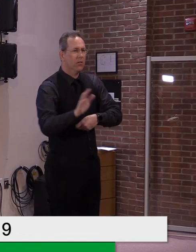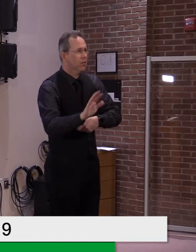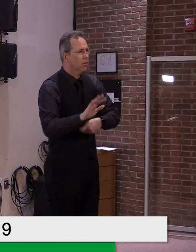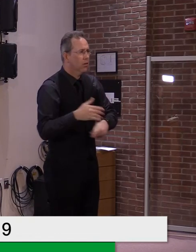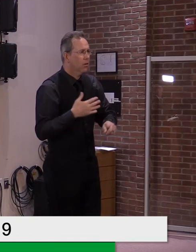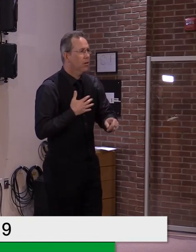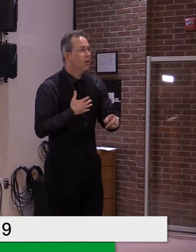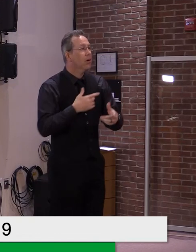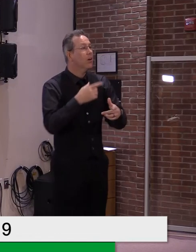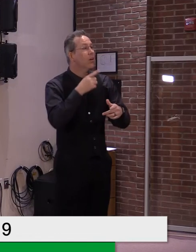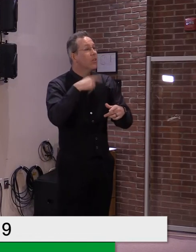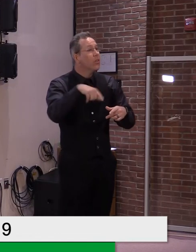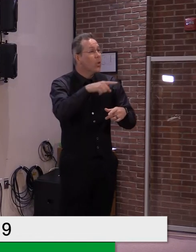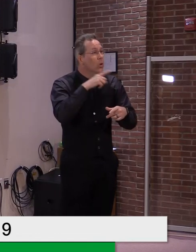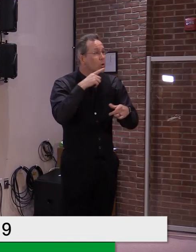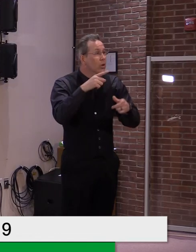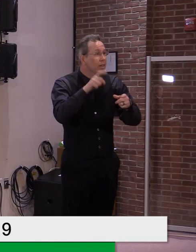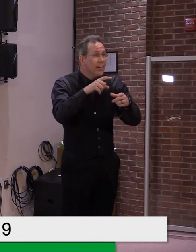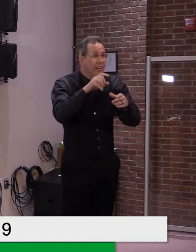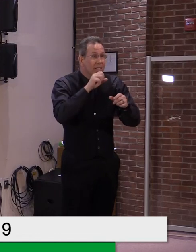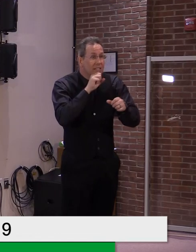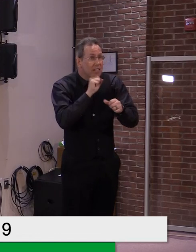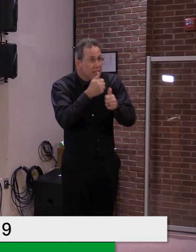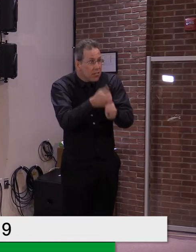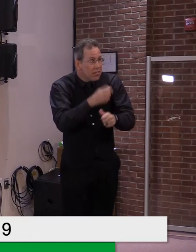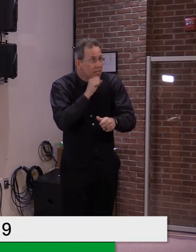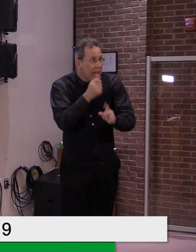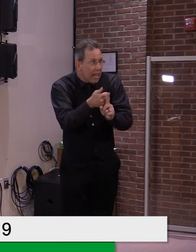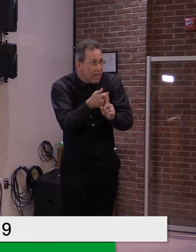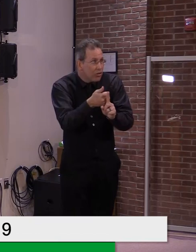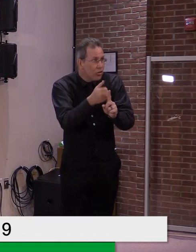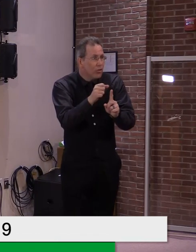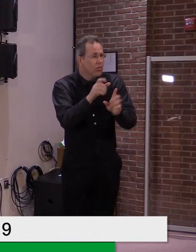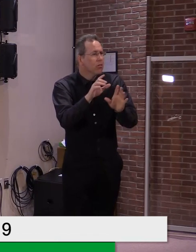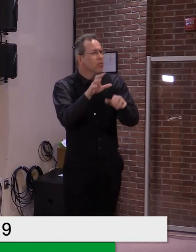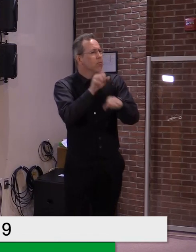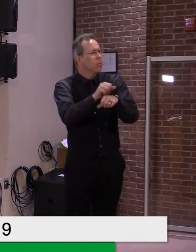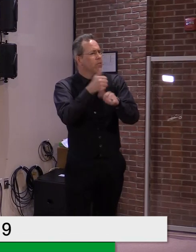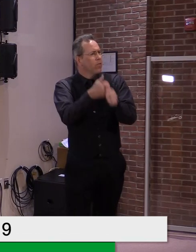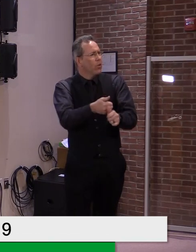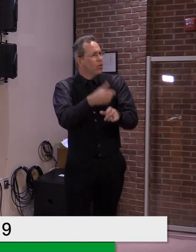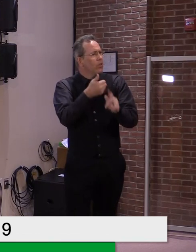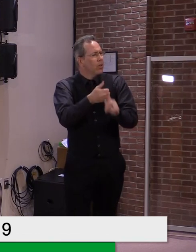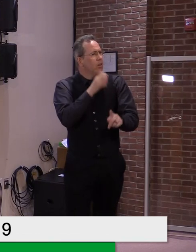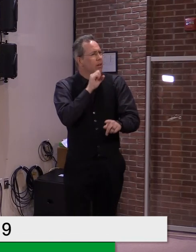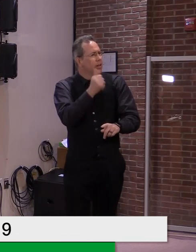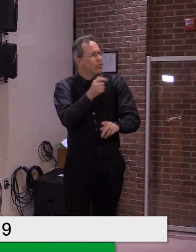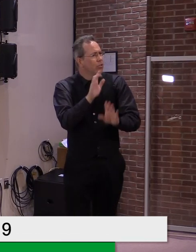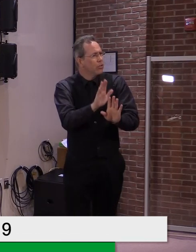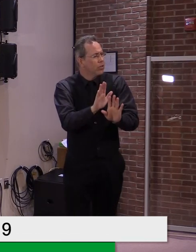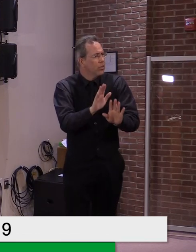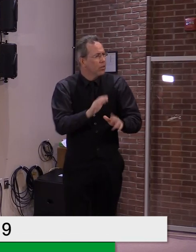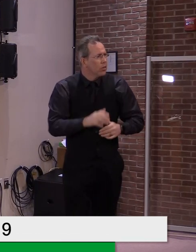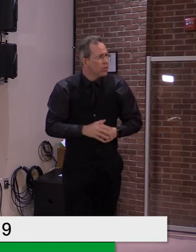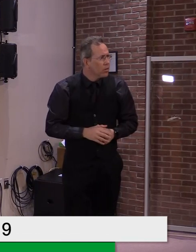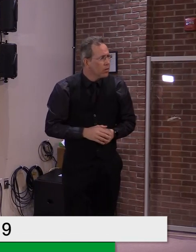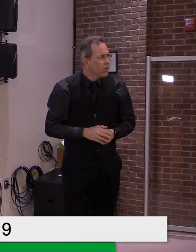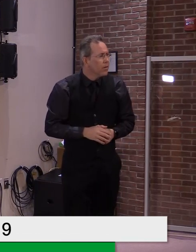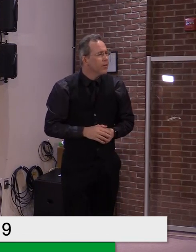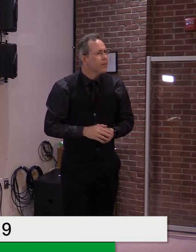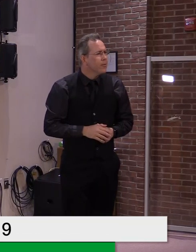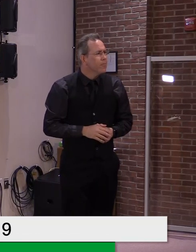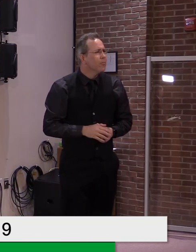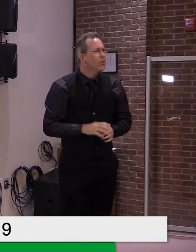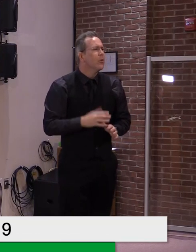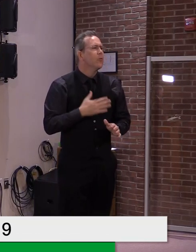opening up on the age groups with. So, you know, if this person, you don't need to transfer, you just need to go on and register and make an